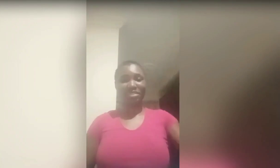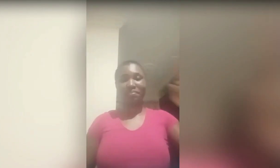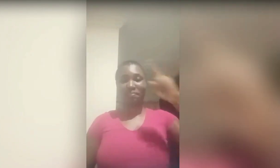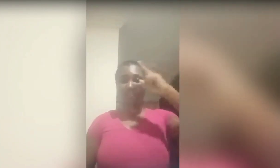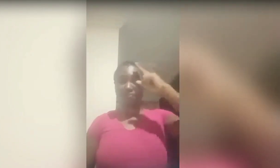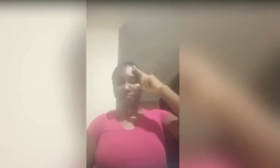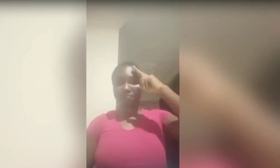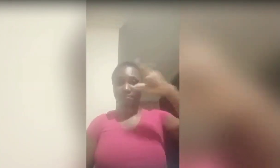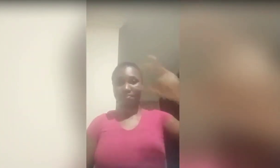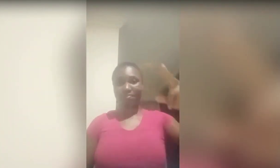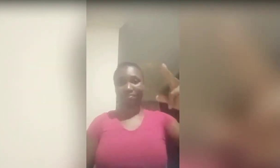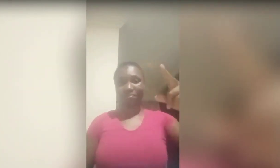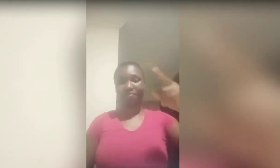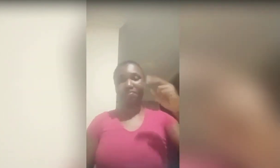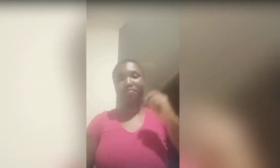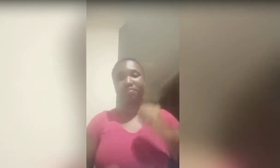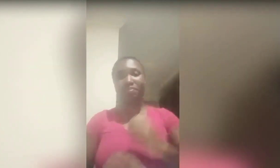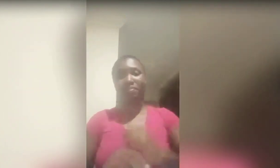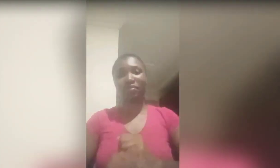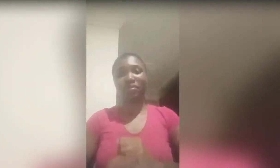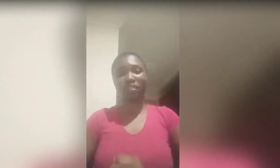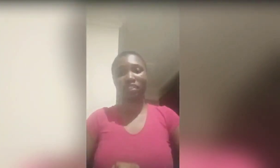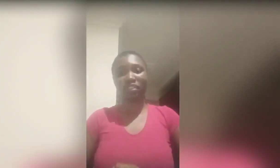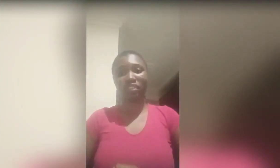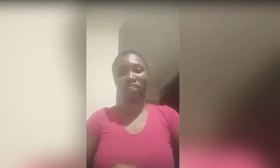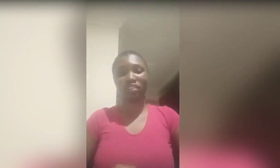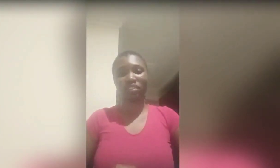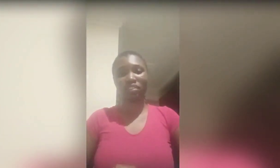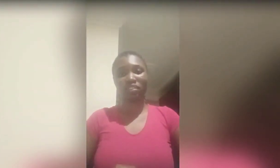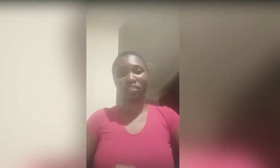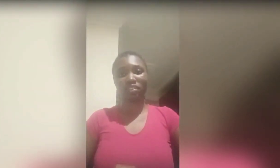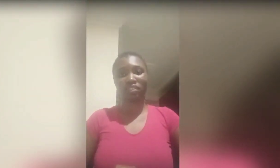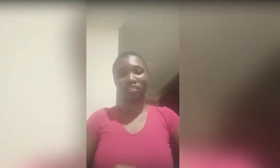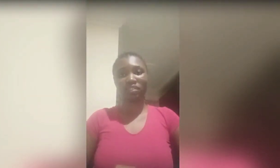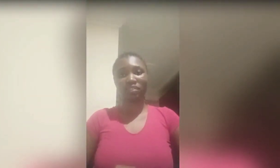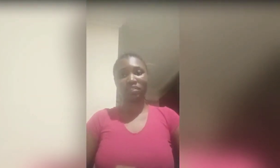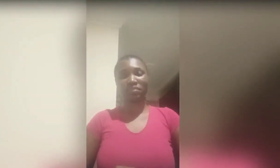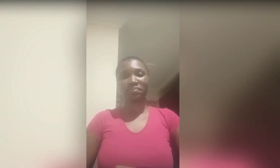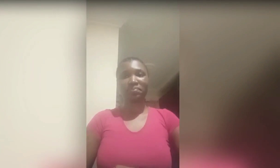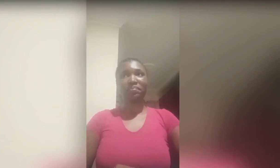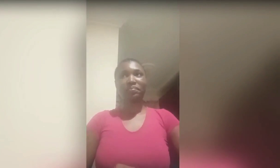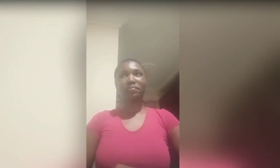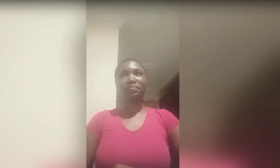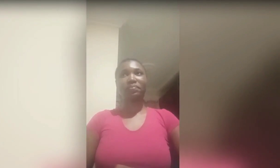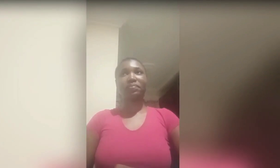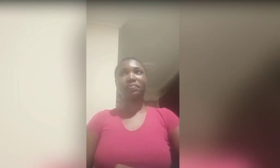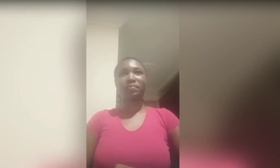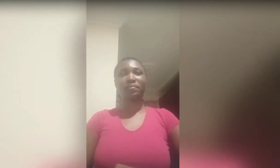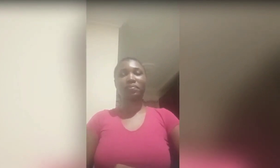Great job. Good job. Now please sign good morning.